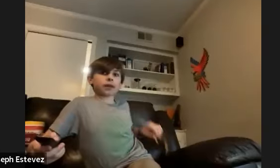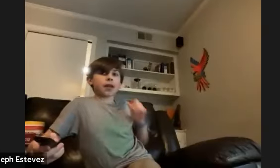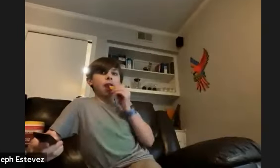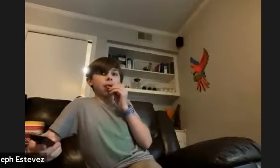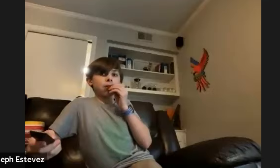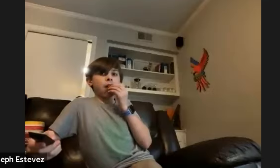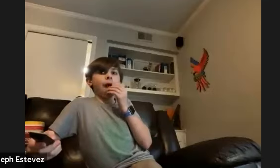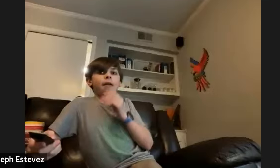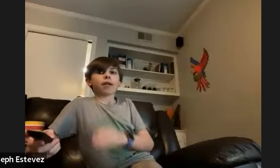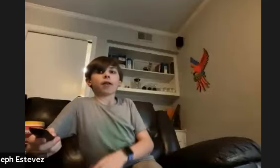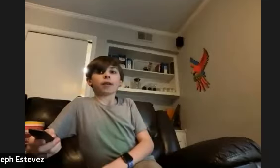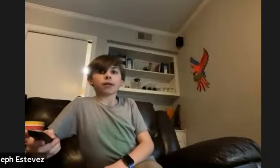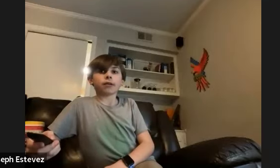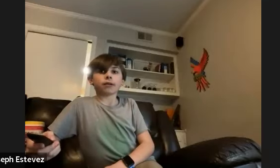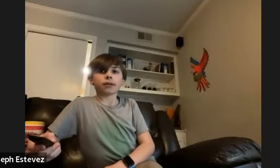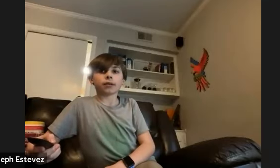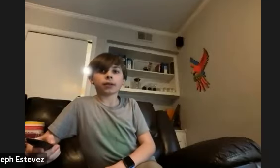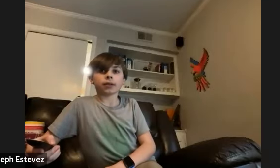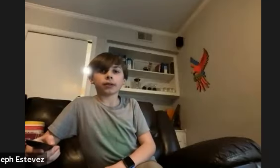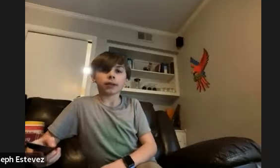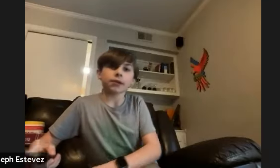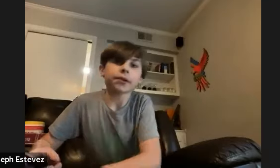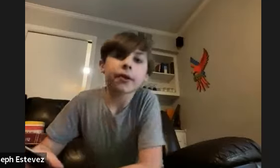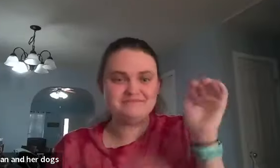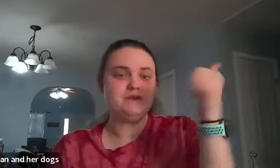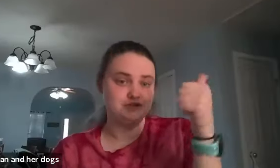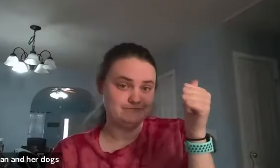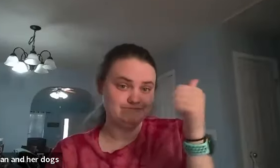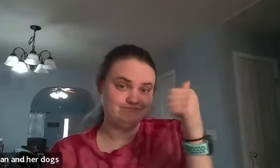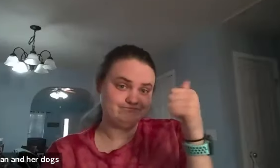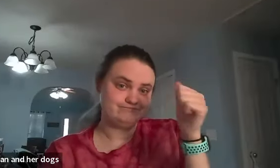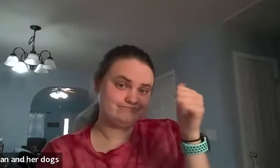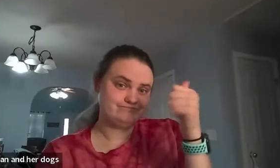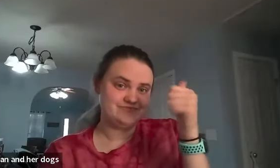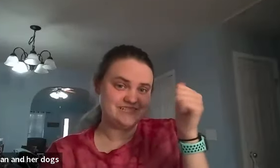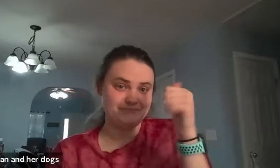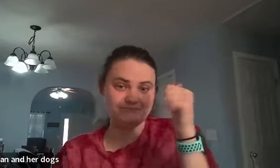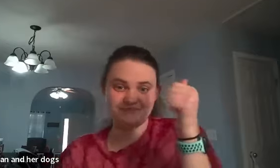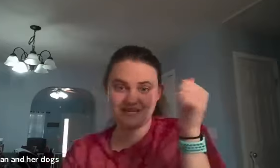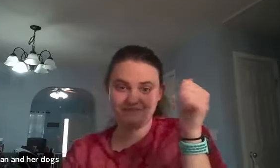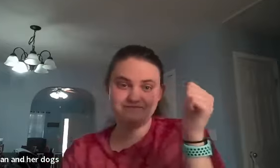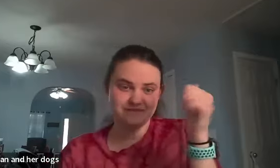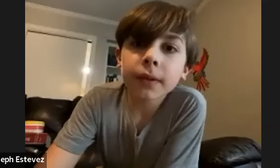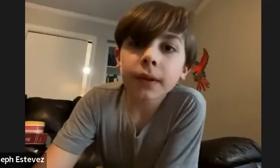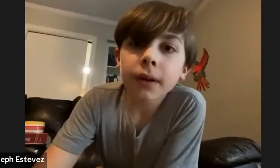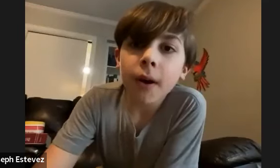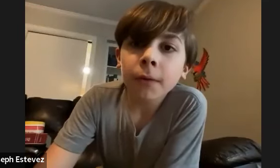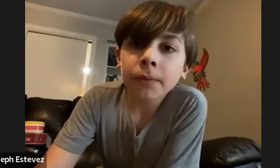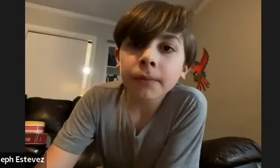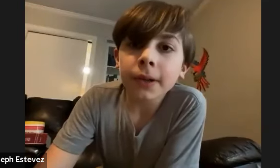I'll keep going 10. Especially if I'm waiting. Especially if I'm waiting. Can I say attention? Pay attention. 10. All